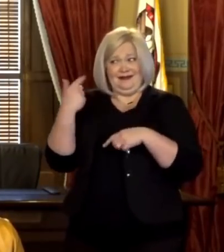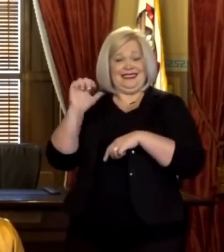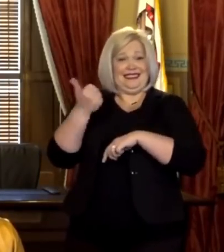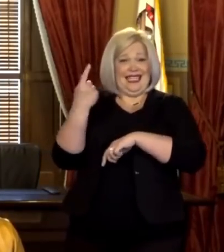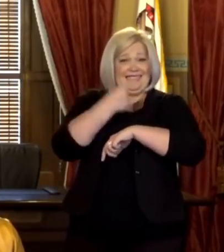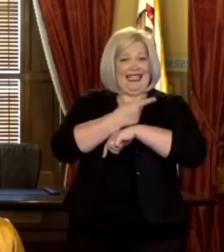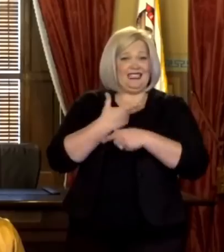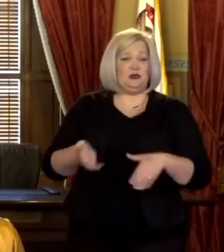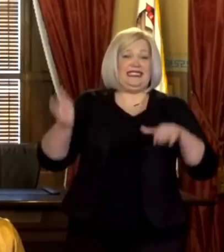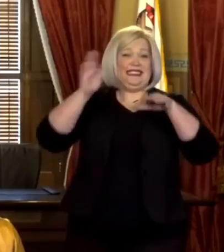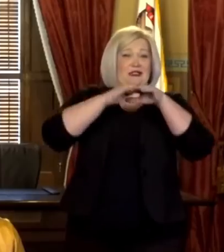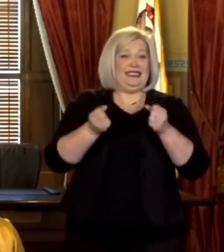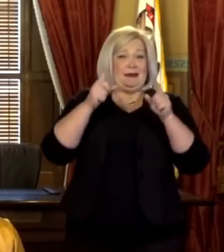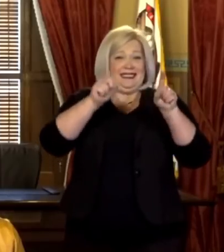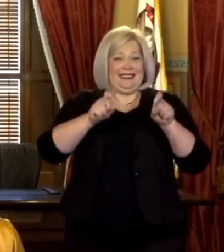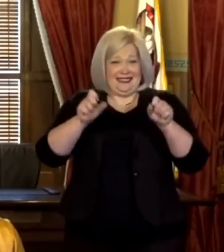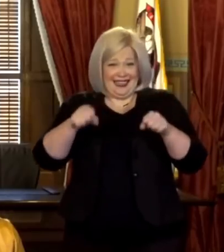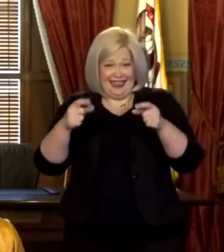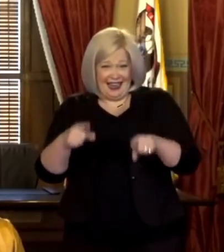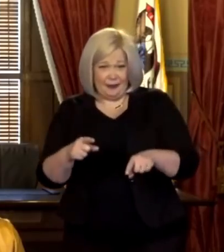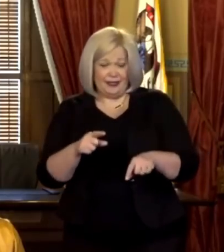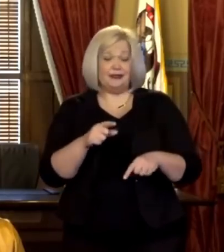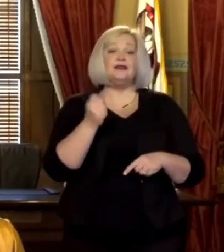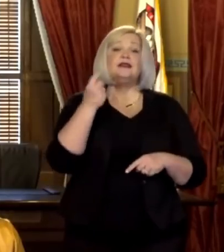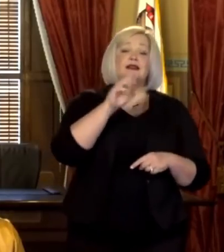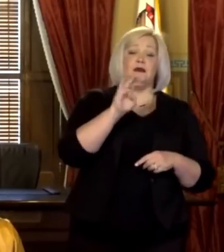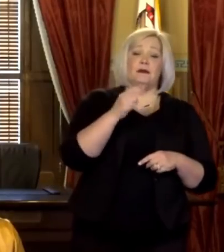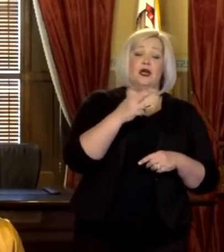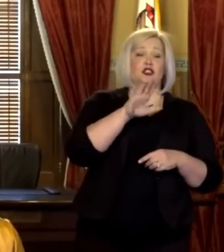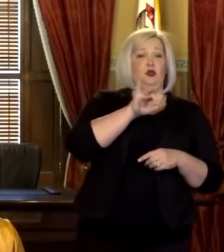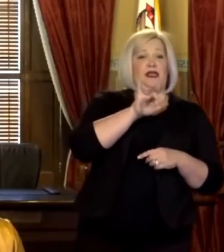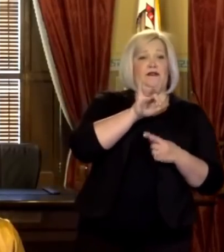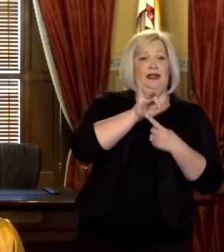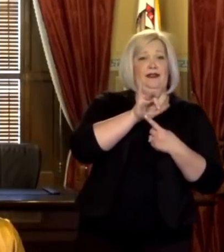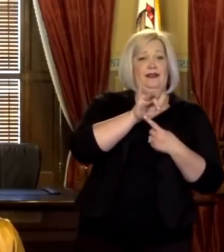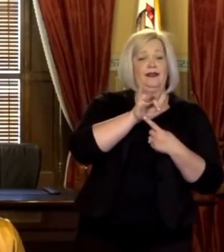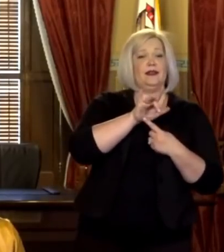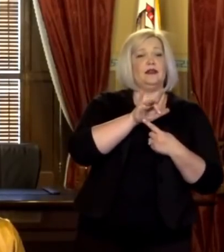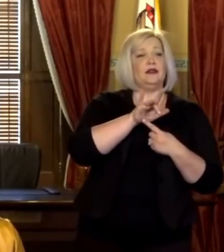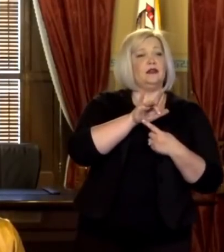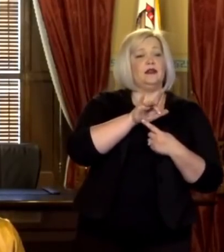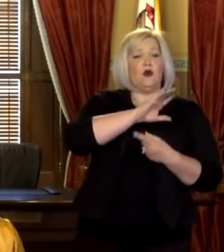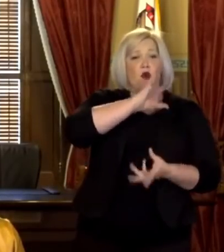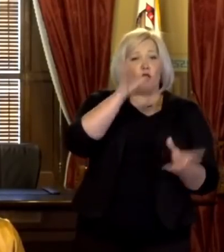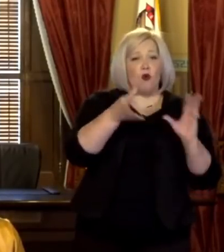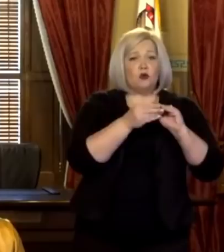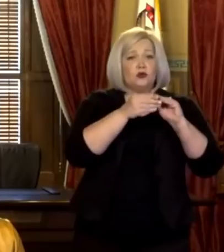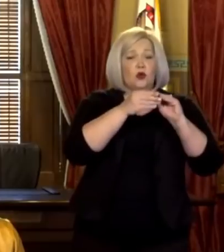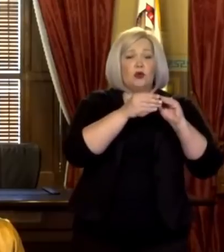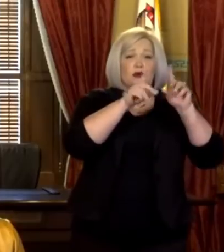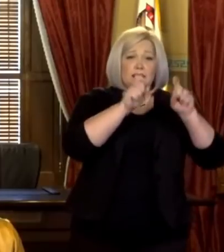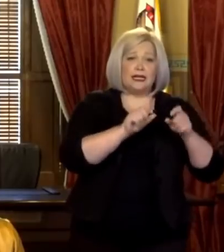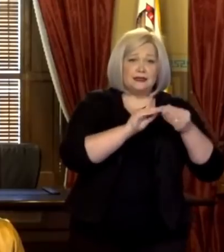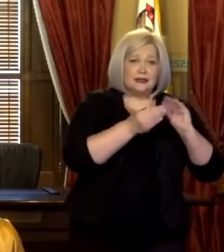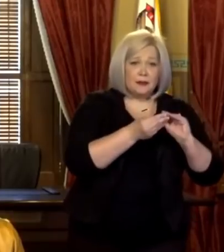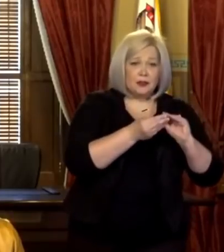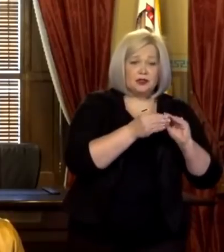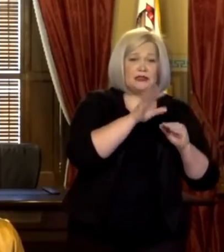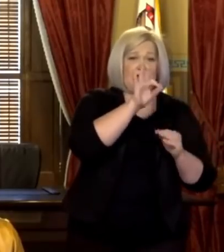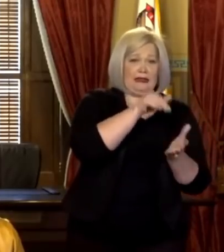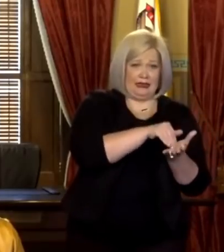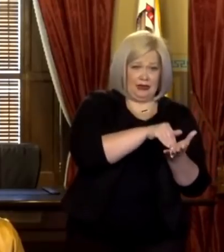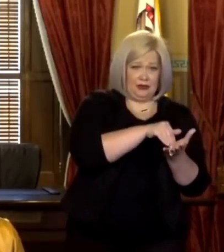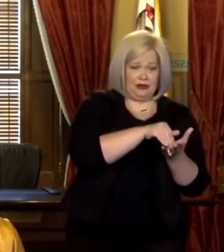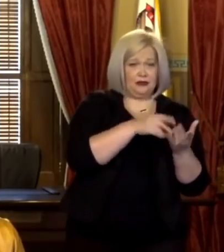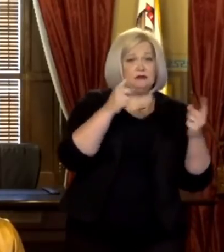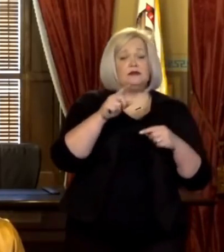days. On March 25th, Michigan reported about 9,000 cumulative tests for coronavirus. 10 days later,